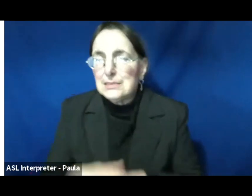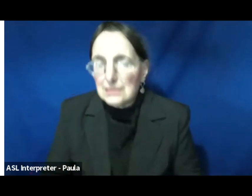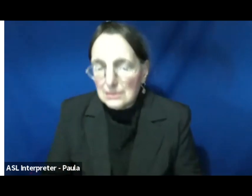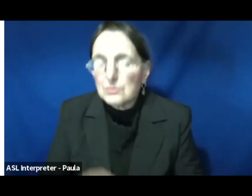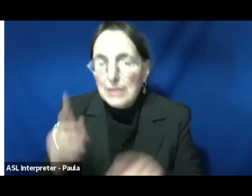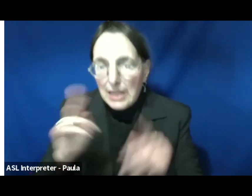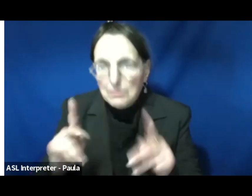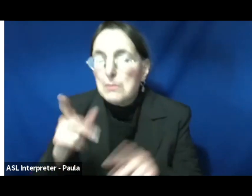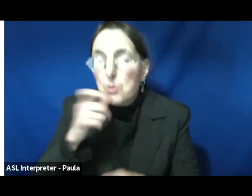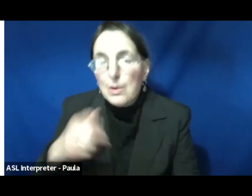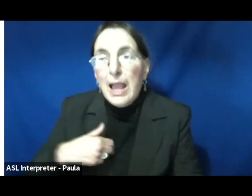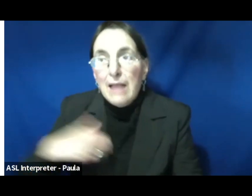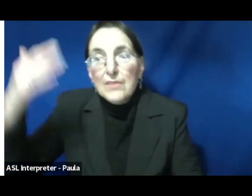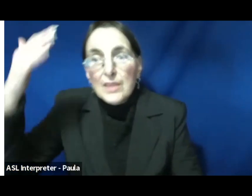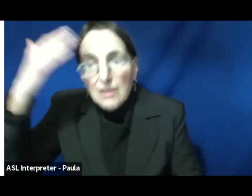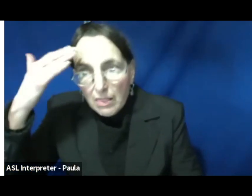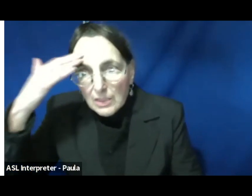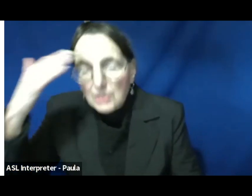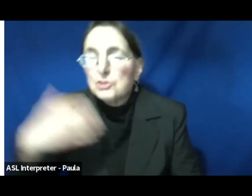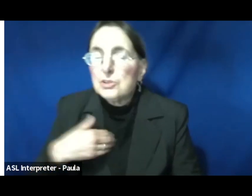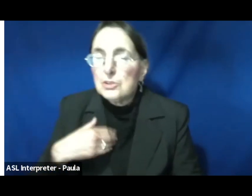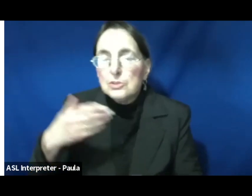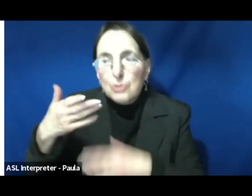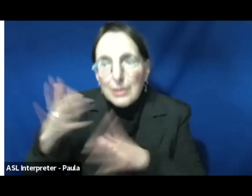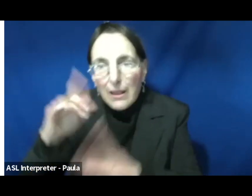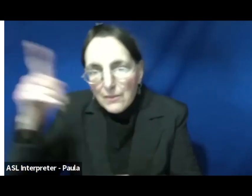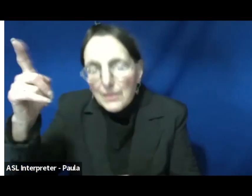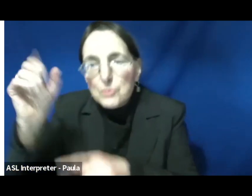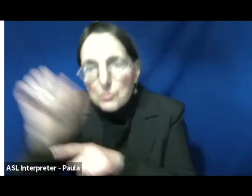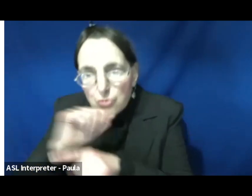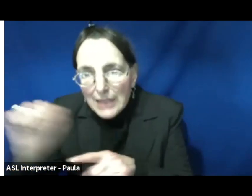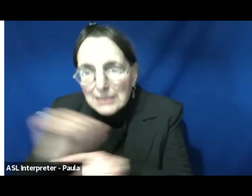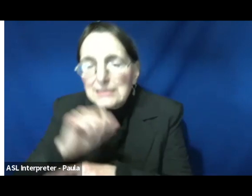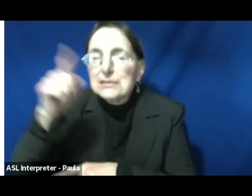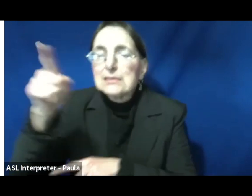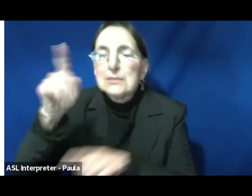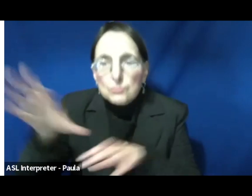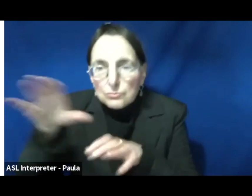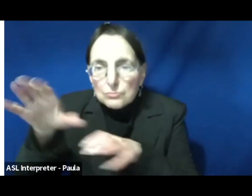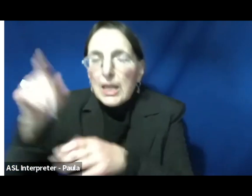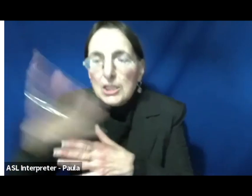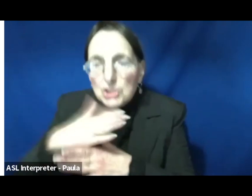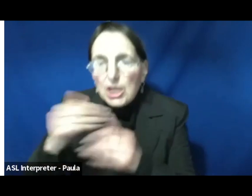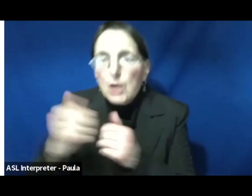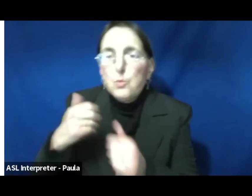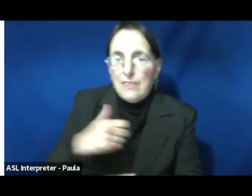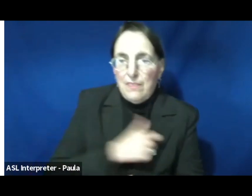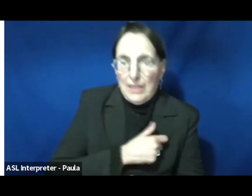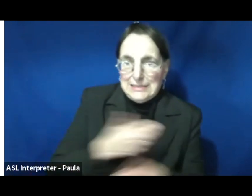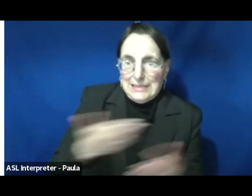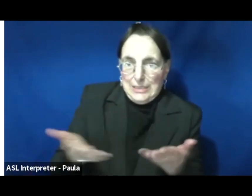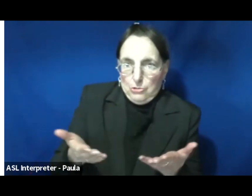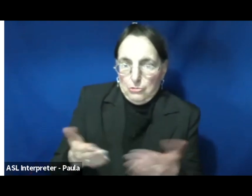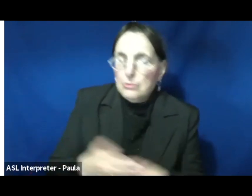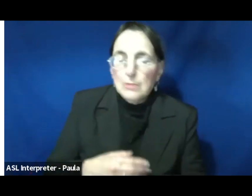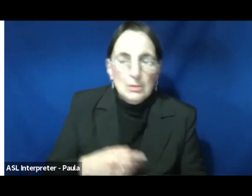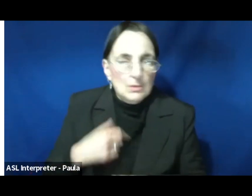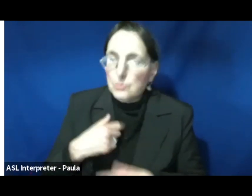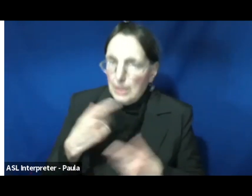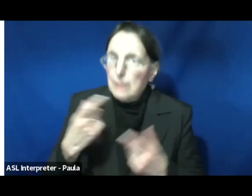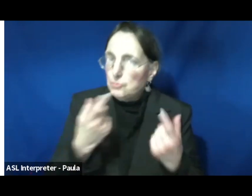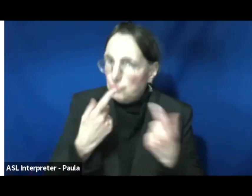indigenous knowledge to be able to practice and share with us so we can learn together and coexist together. That's all I'm trying to do. I'm not looking for